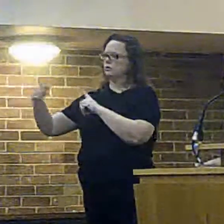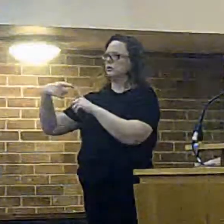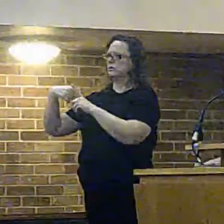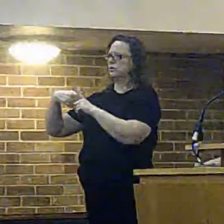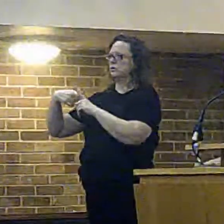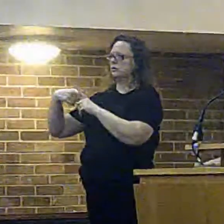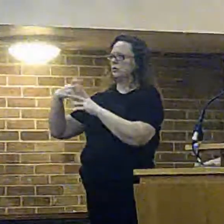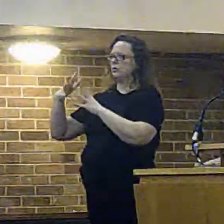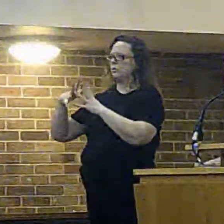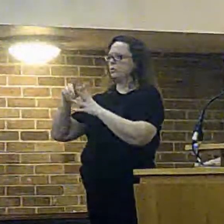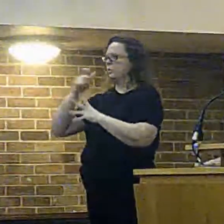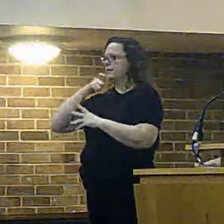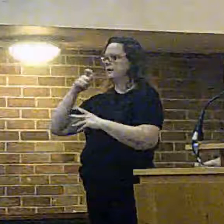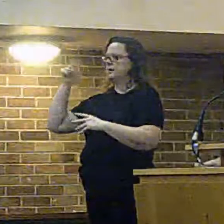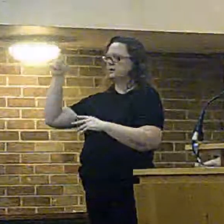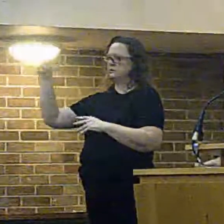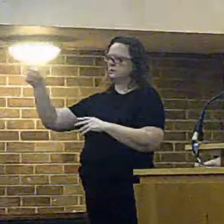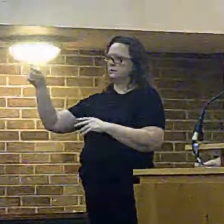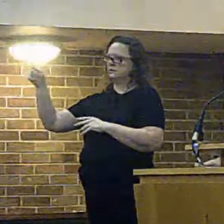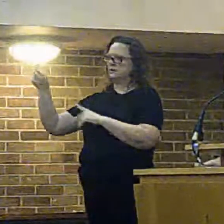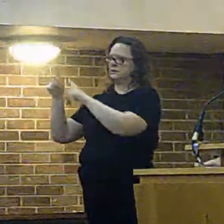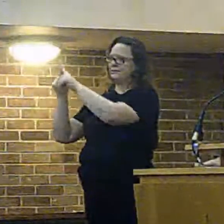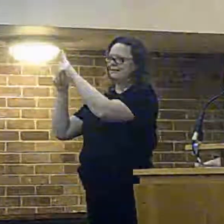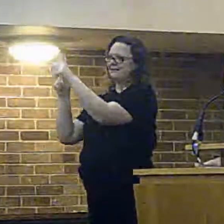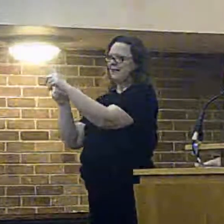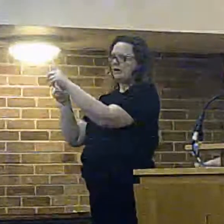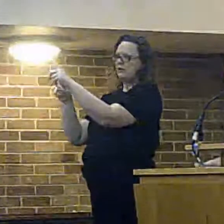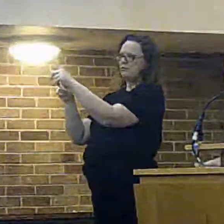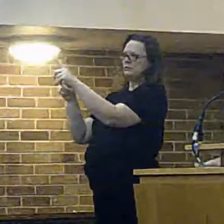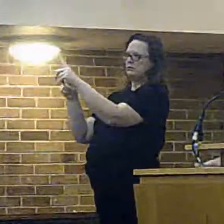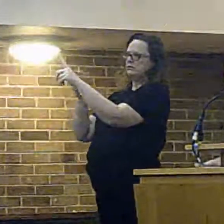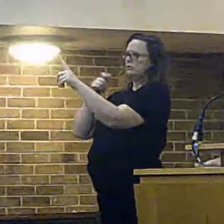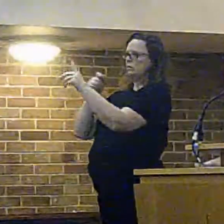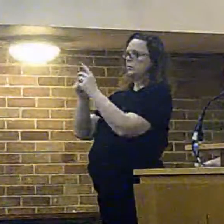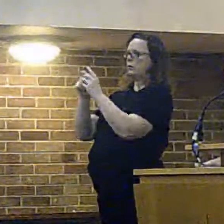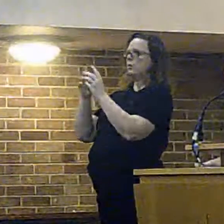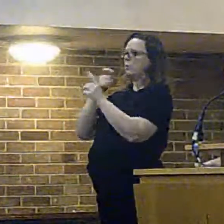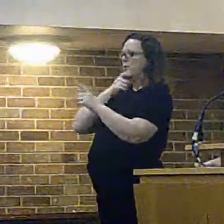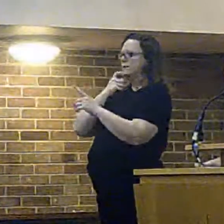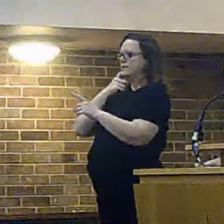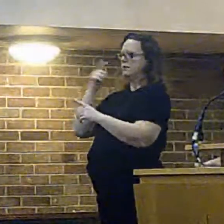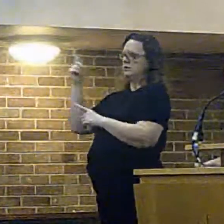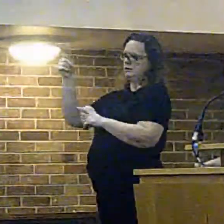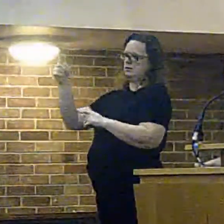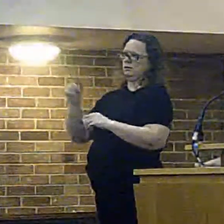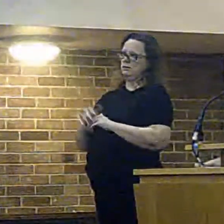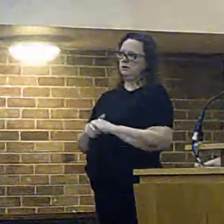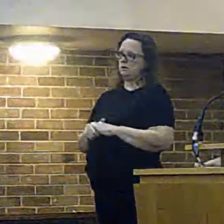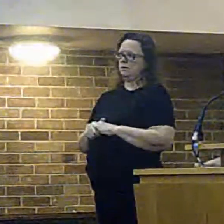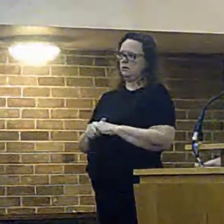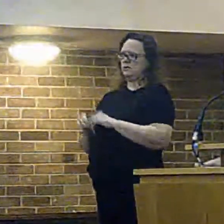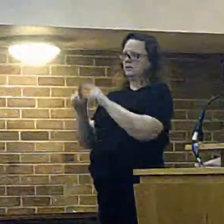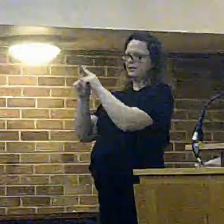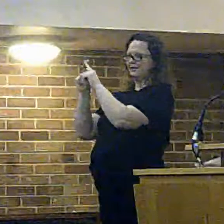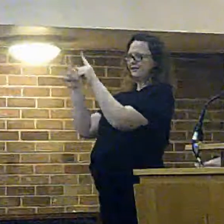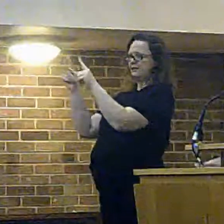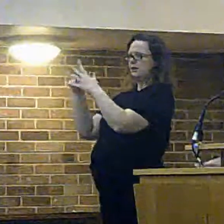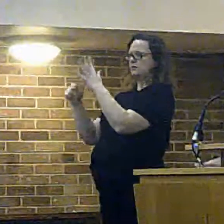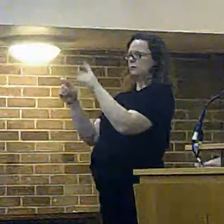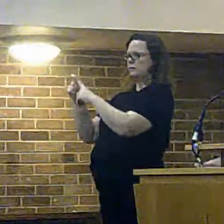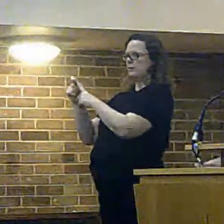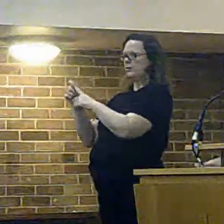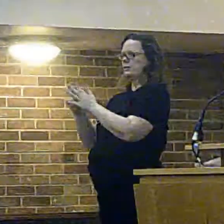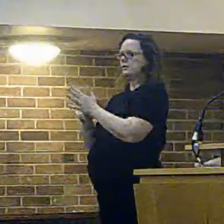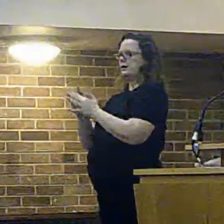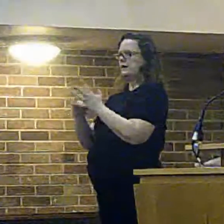truth, is equally as near to that as Western is. It's not quite the same as the distances between Ellesmere Port